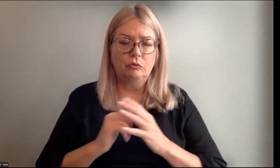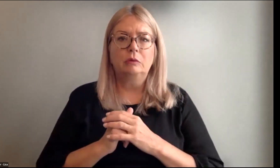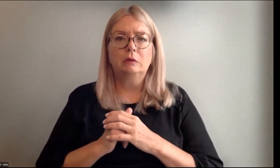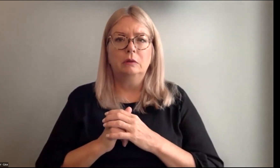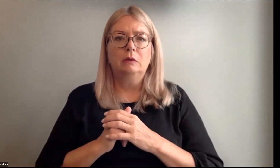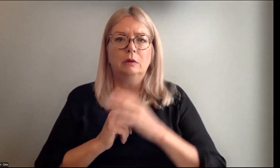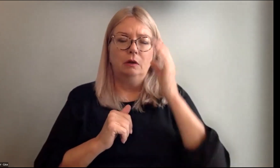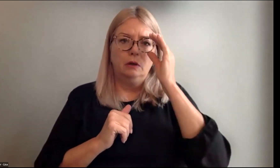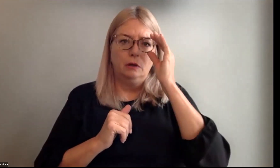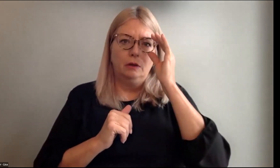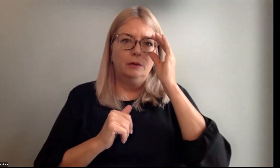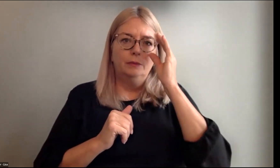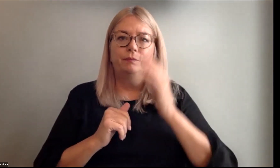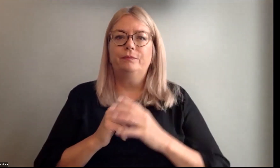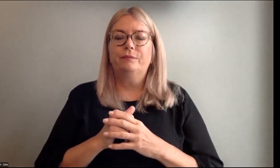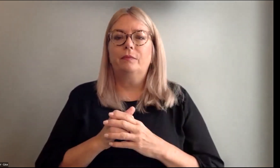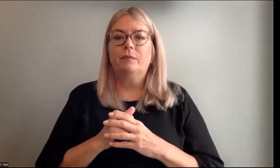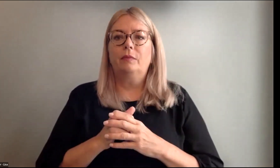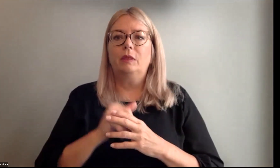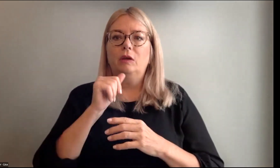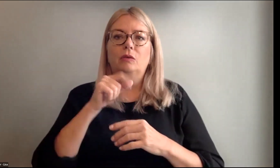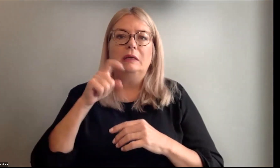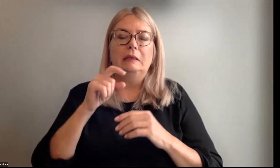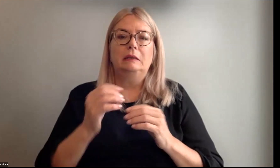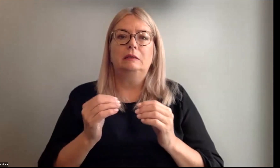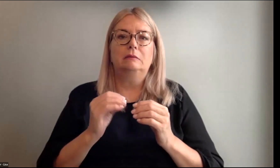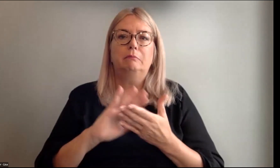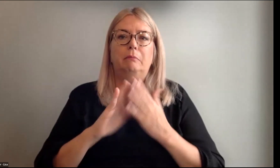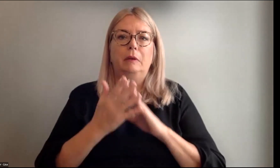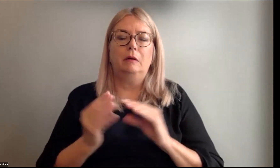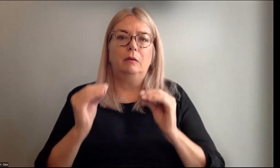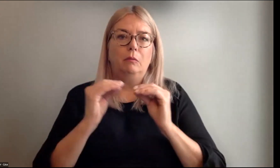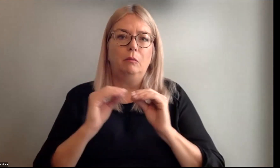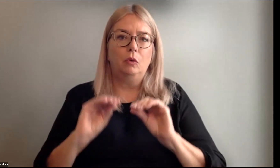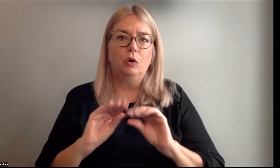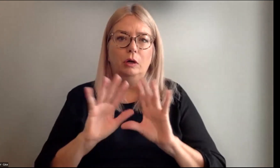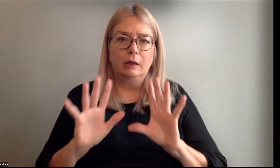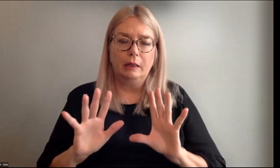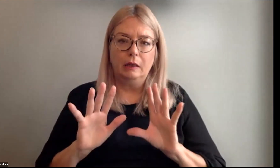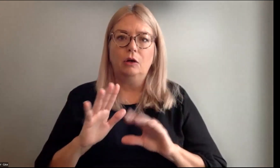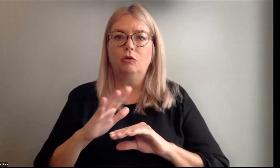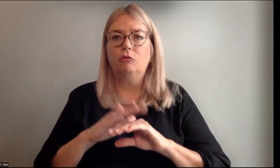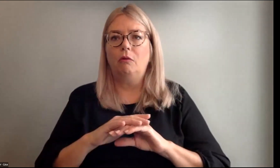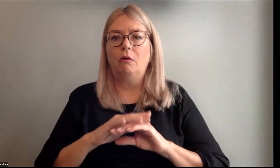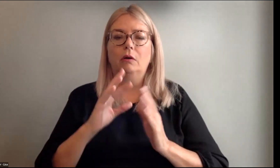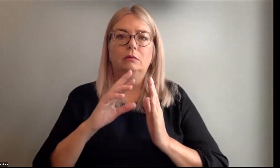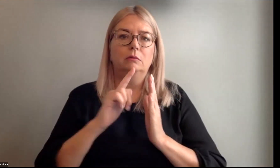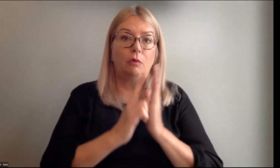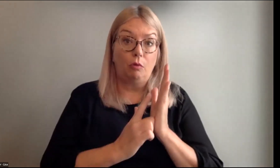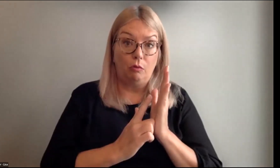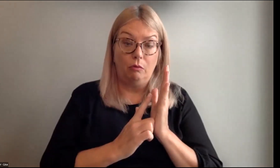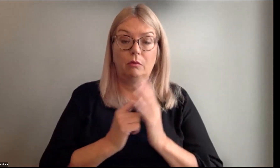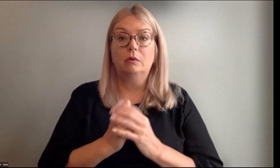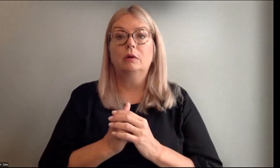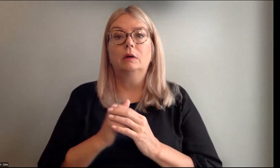of the legislation for extinguishment, but I appreciate, Lindsay, you were speaking to that. So it sounds like the department